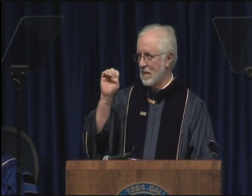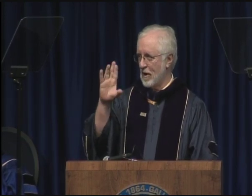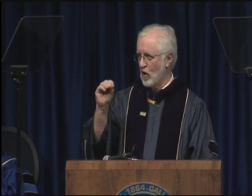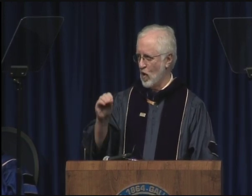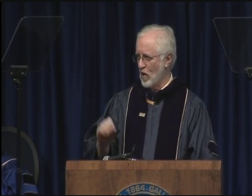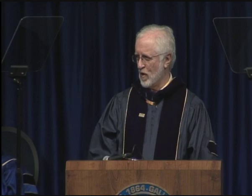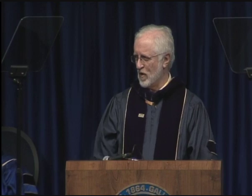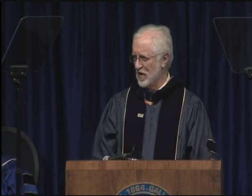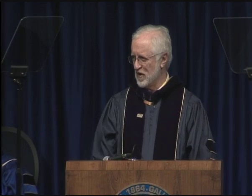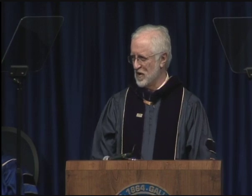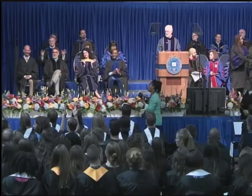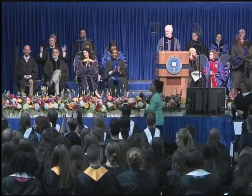Elizabeth Romero.